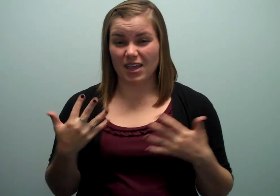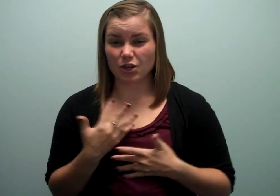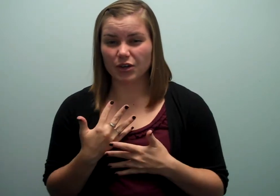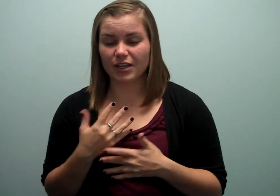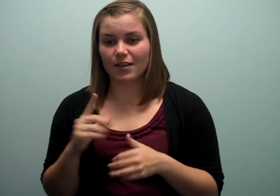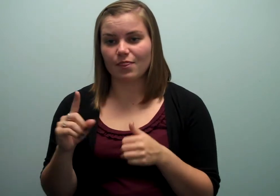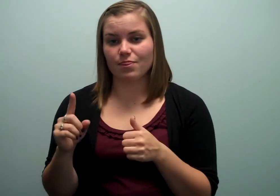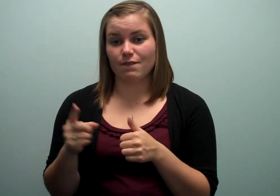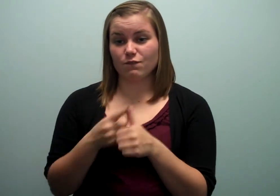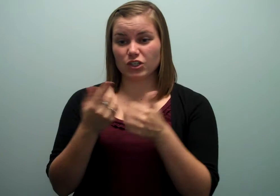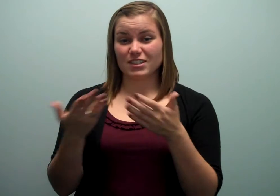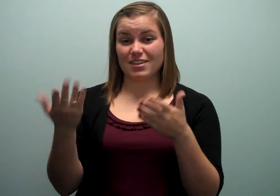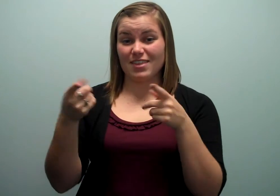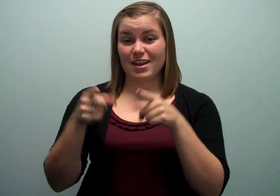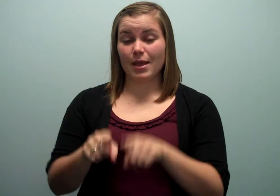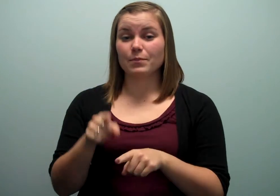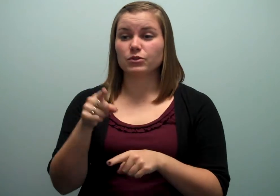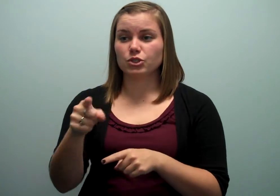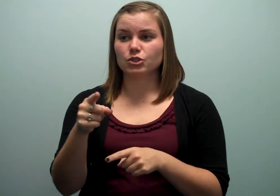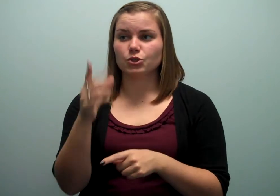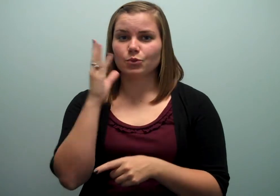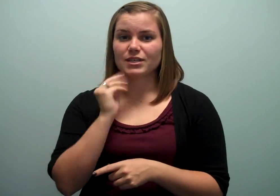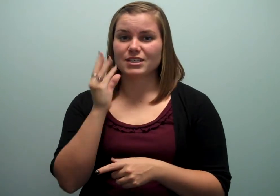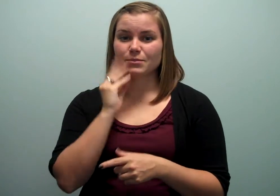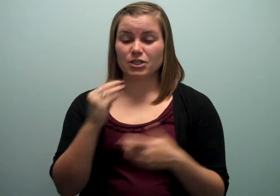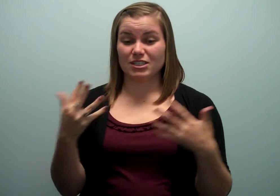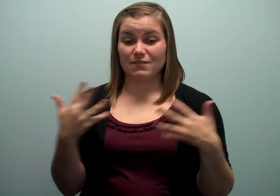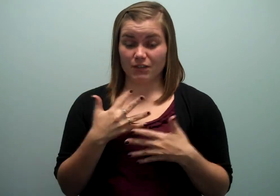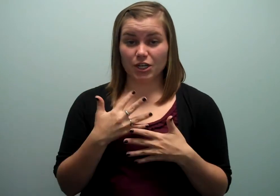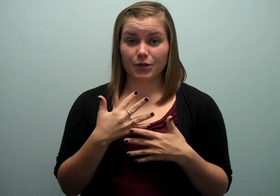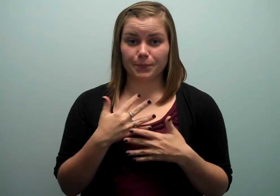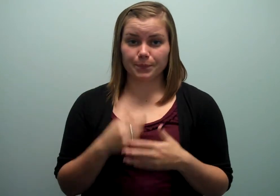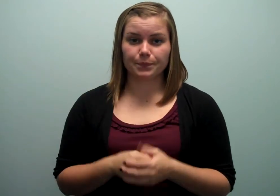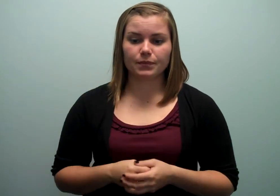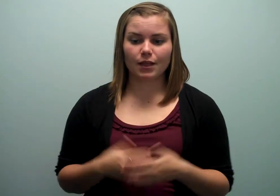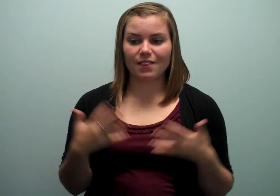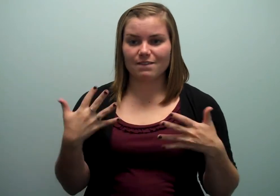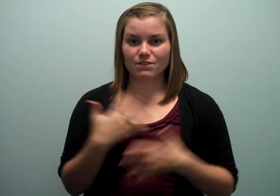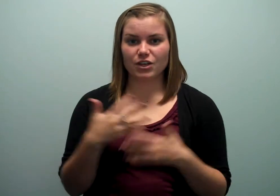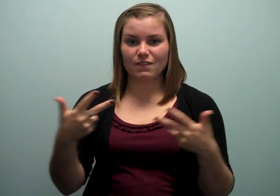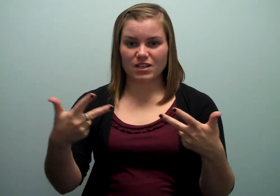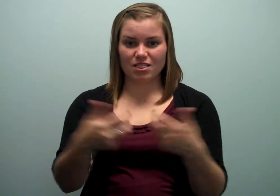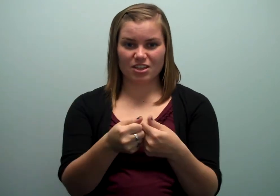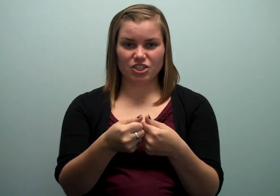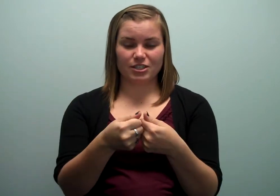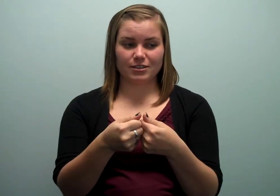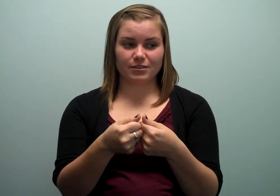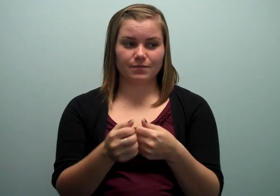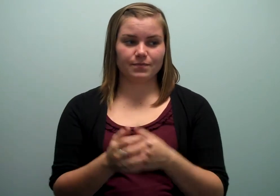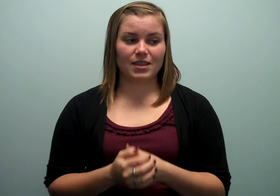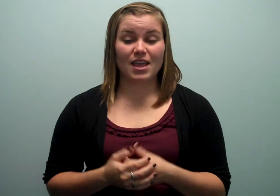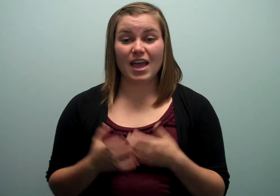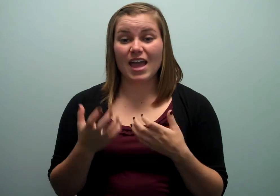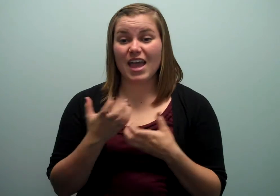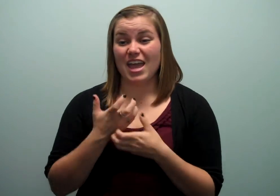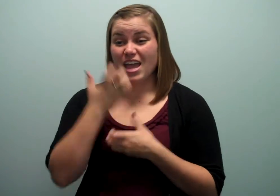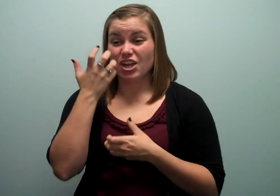actually occurred was that you experienced a fear of having a collision. The anger was actually based in